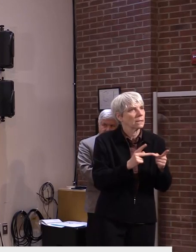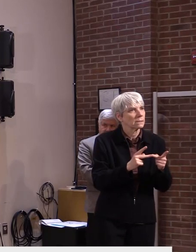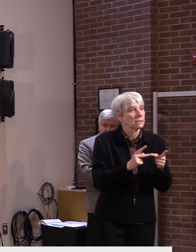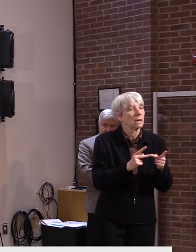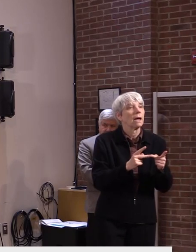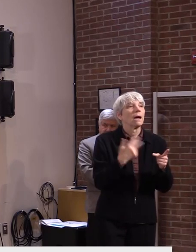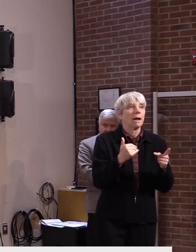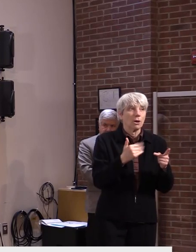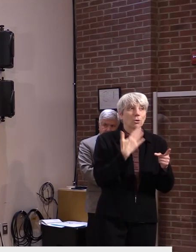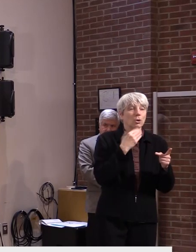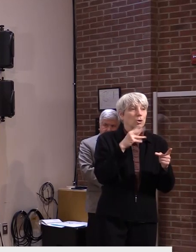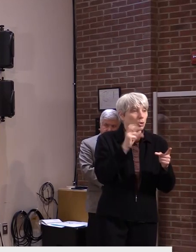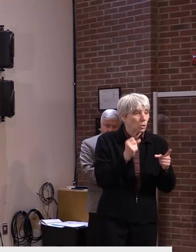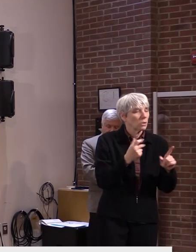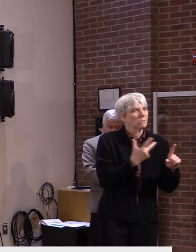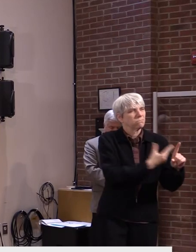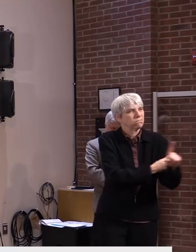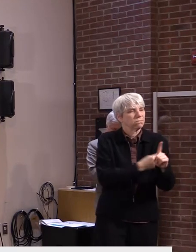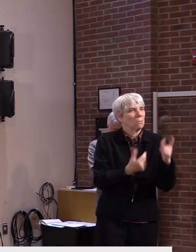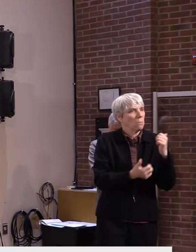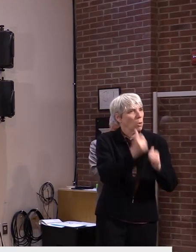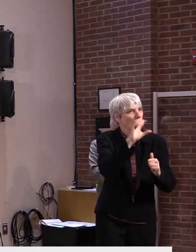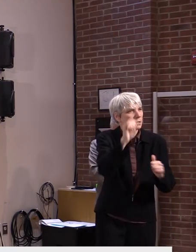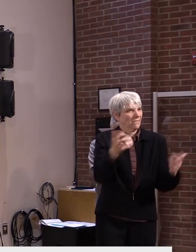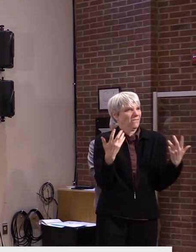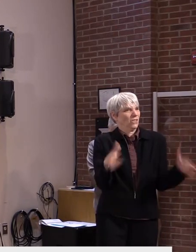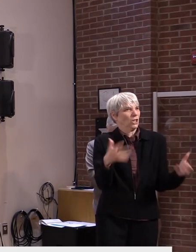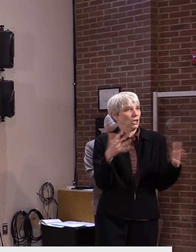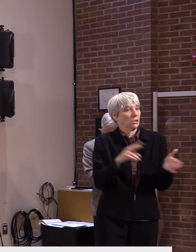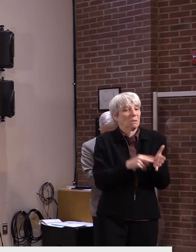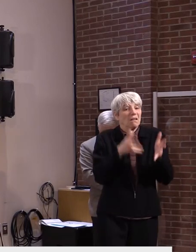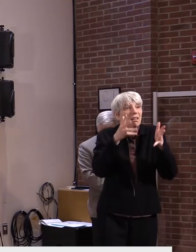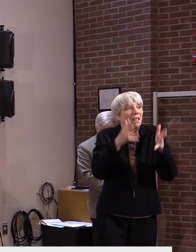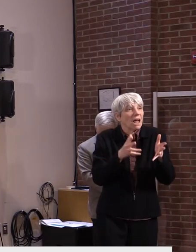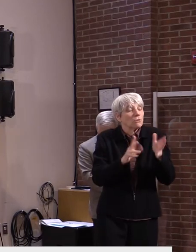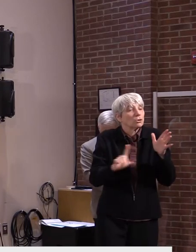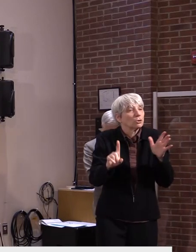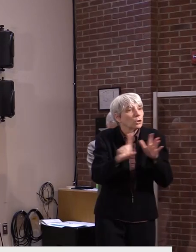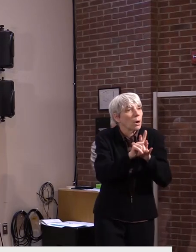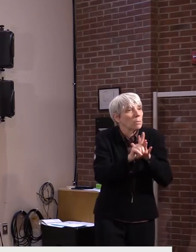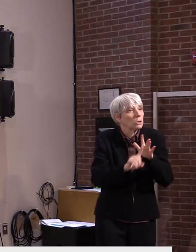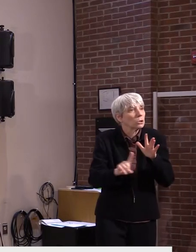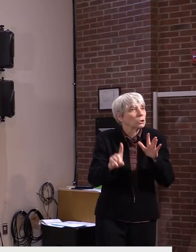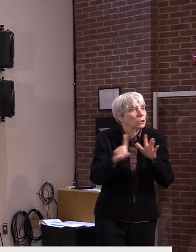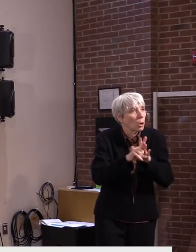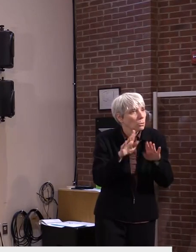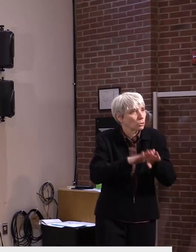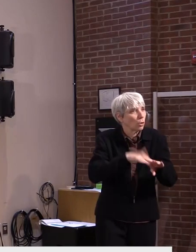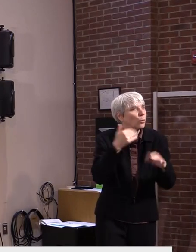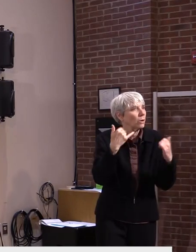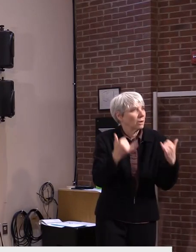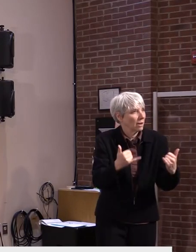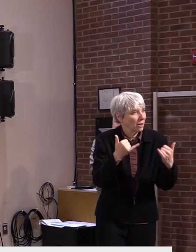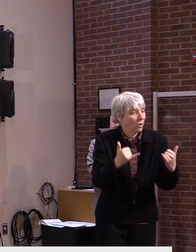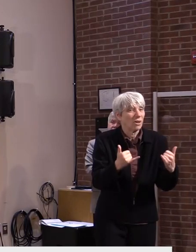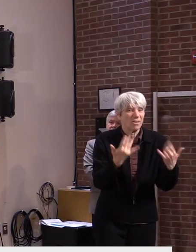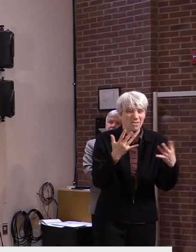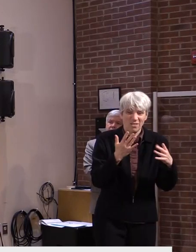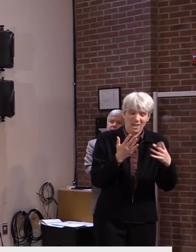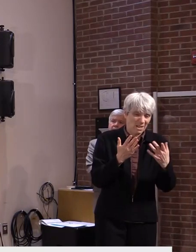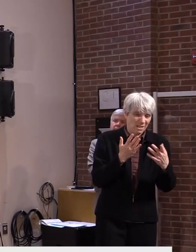slowly, but we add to our vaccinated ranks on a regular basis. We've actually vaccinated